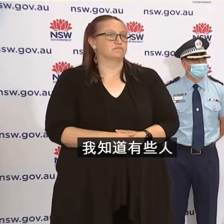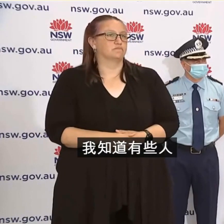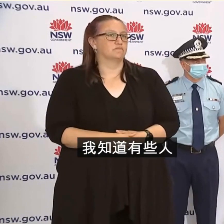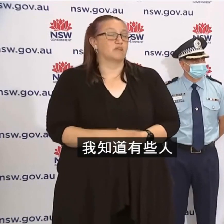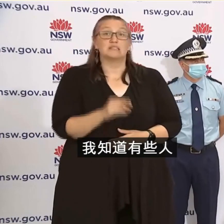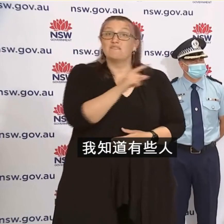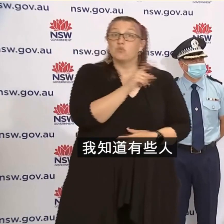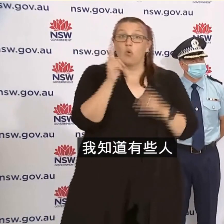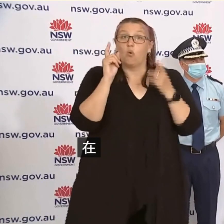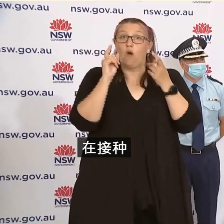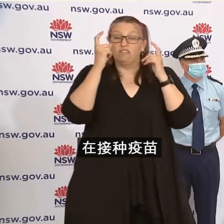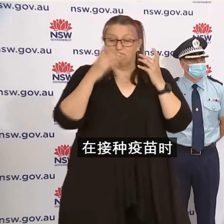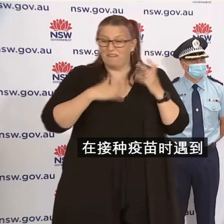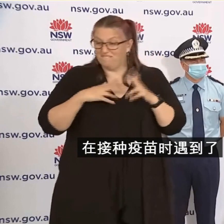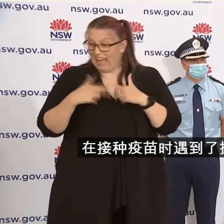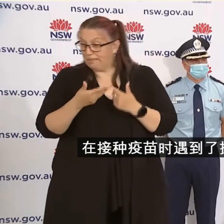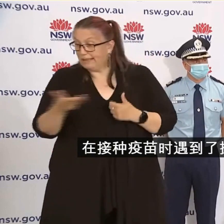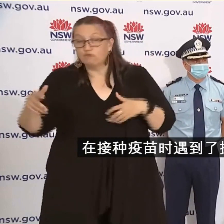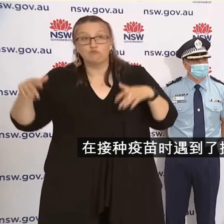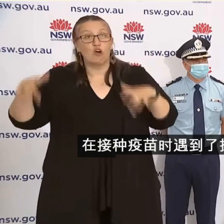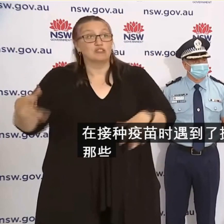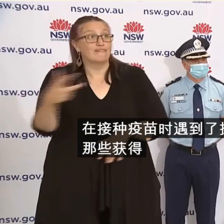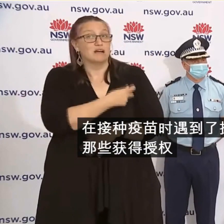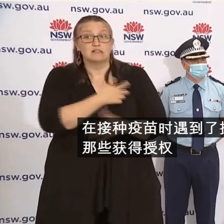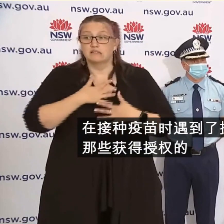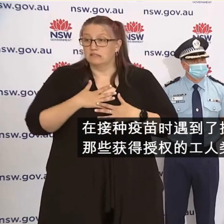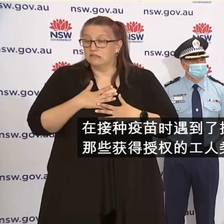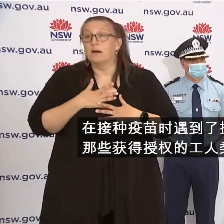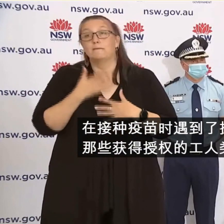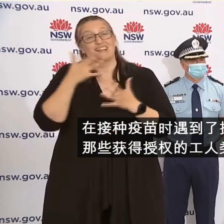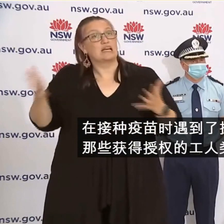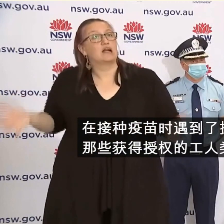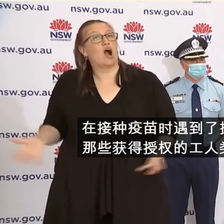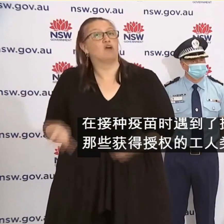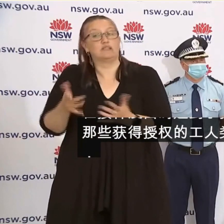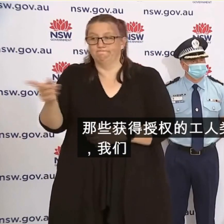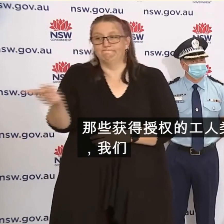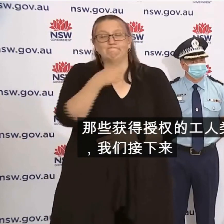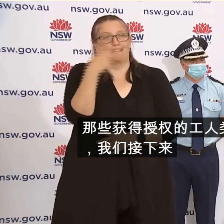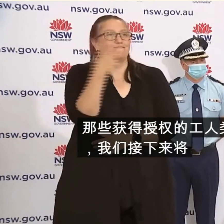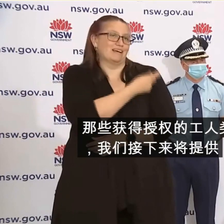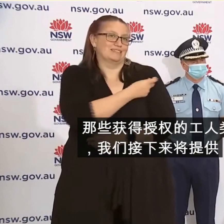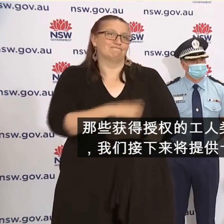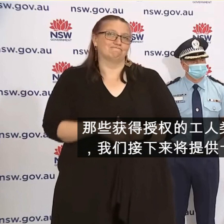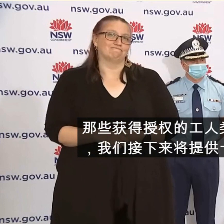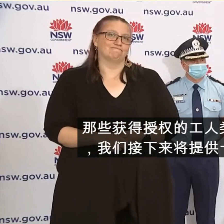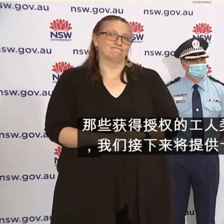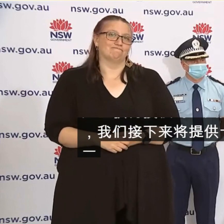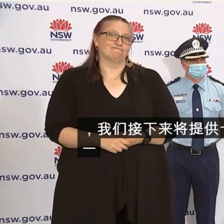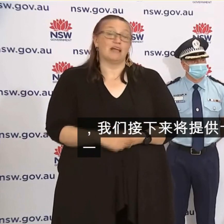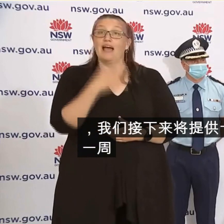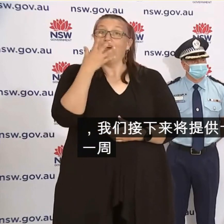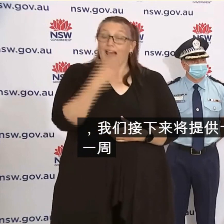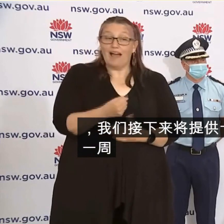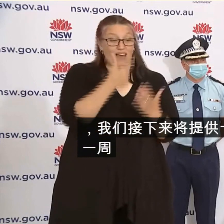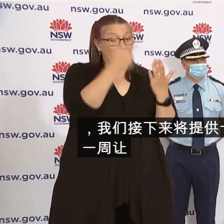experienced frustration in getting the vaccine, but now for younger people in those authorised worker categories, we have 100,000 doses that are